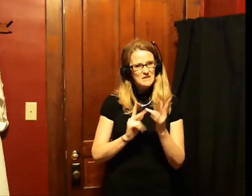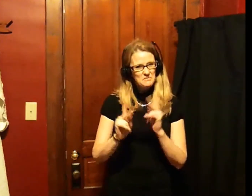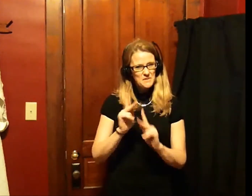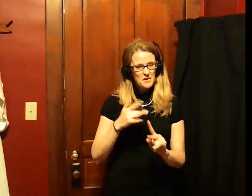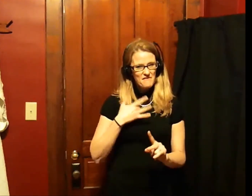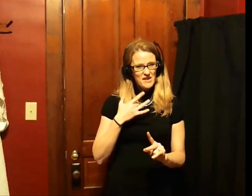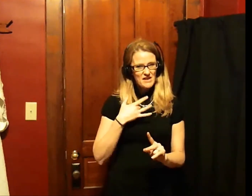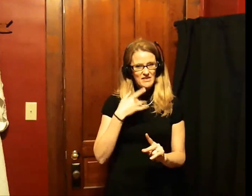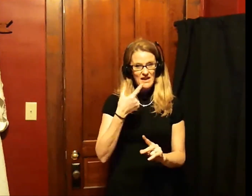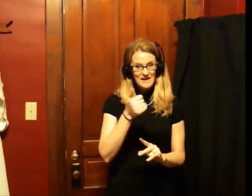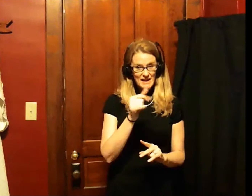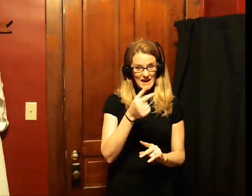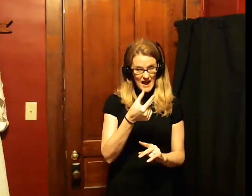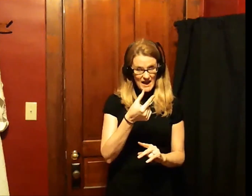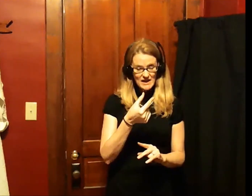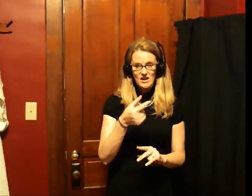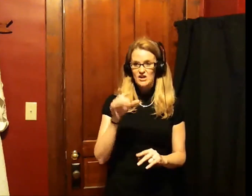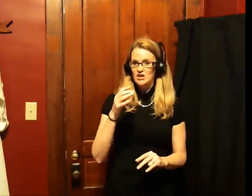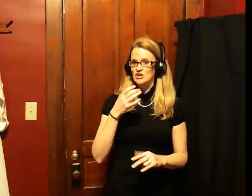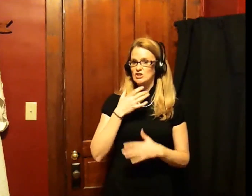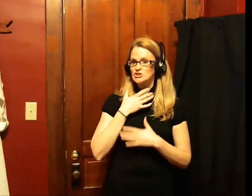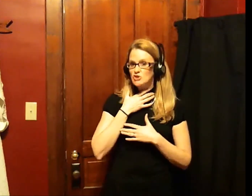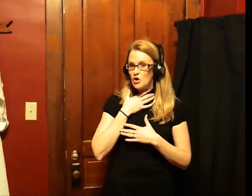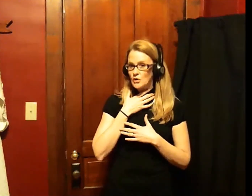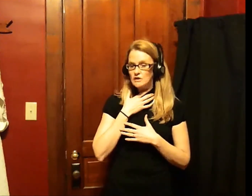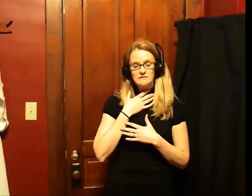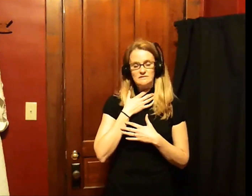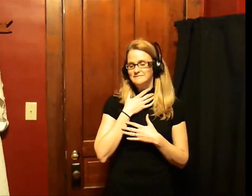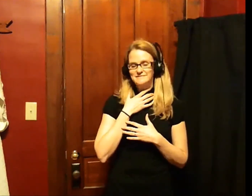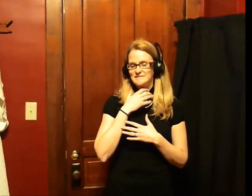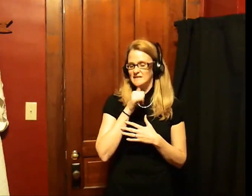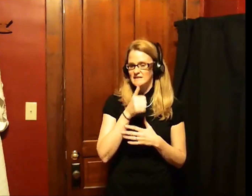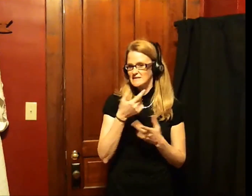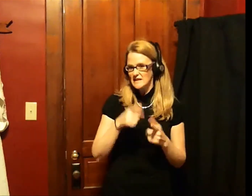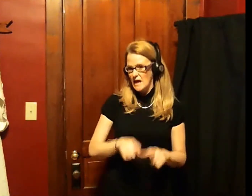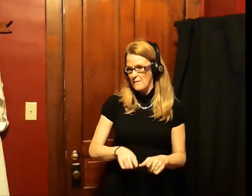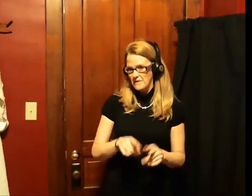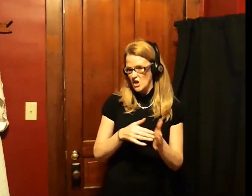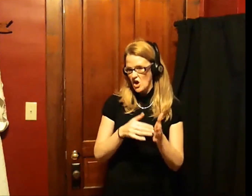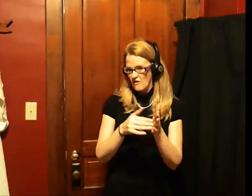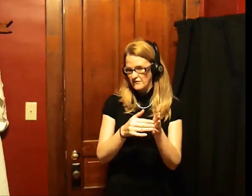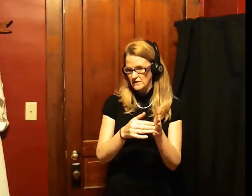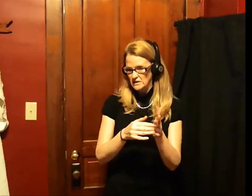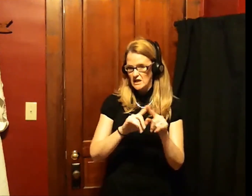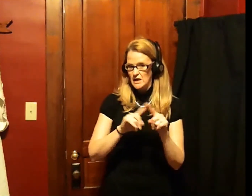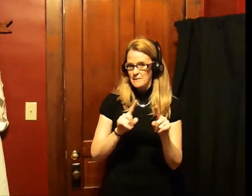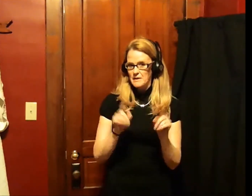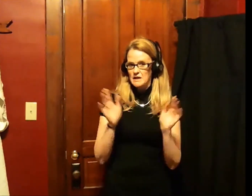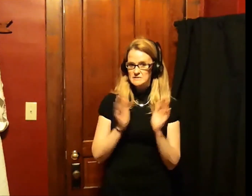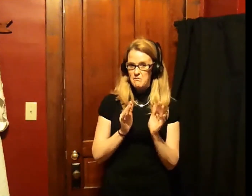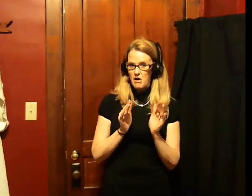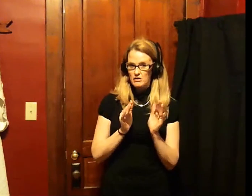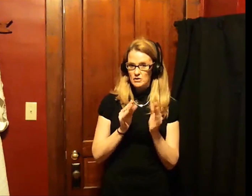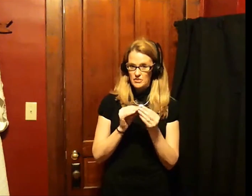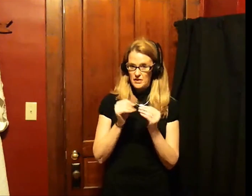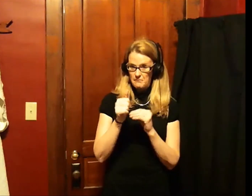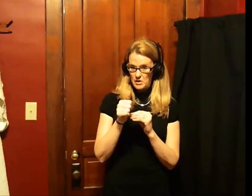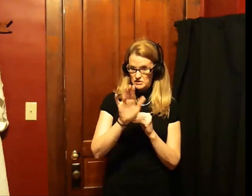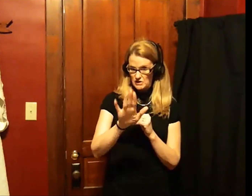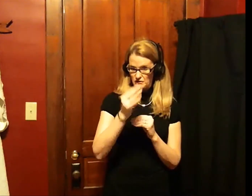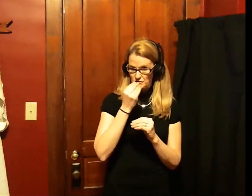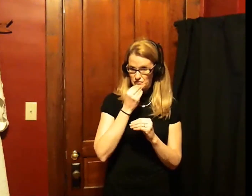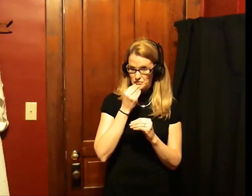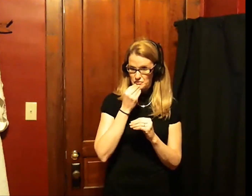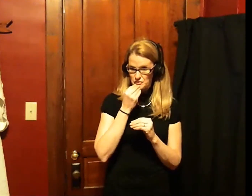are afraid they're going to choke or gag. This is actually very unusual. The scope the doctor uses is this small.